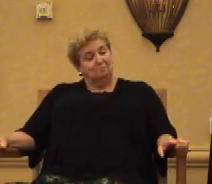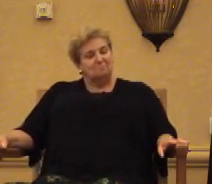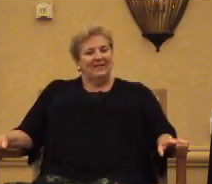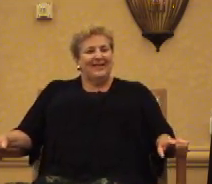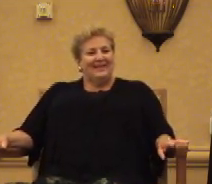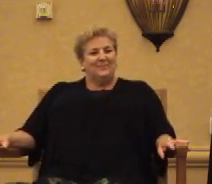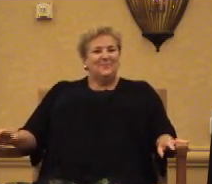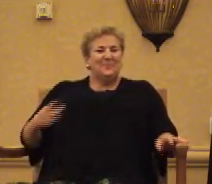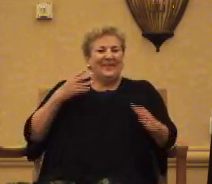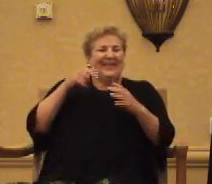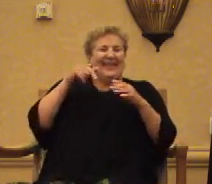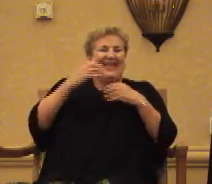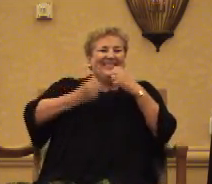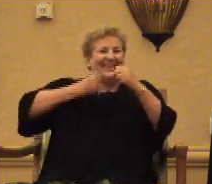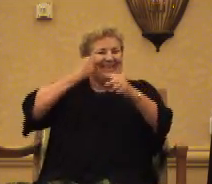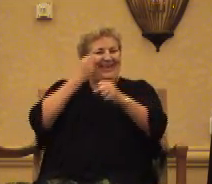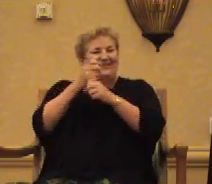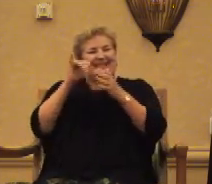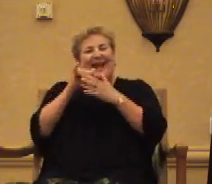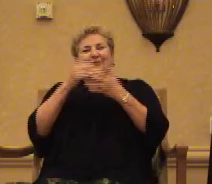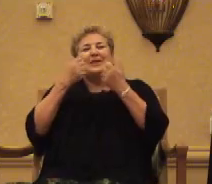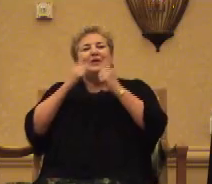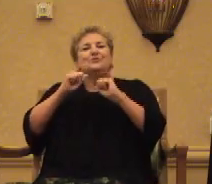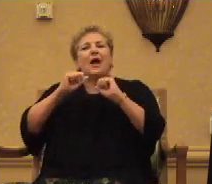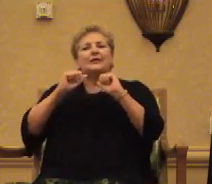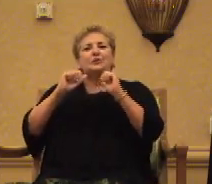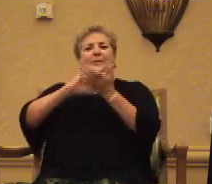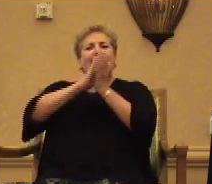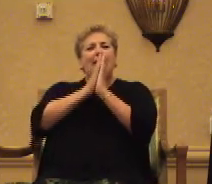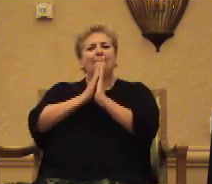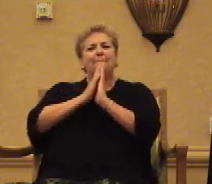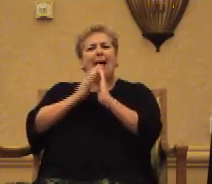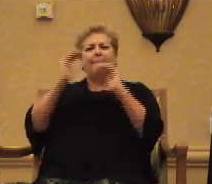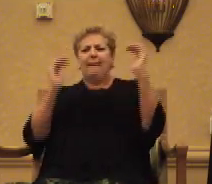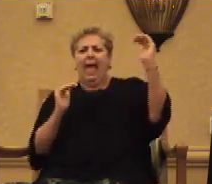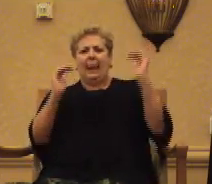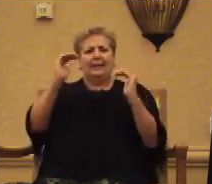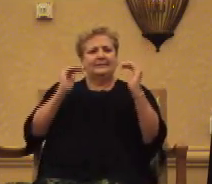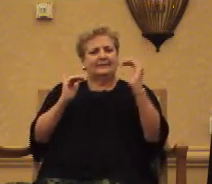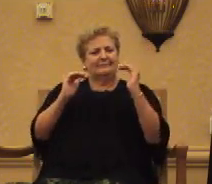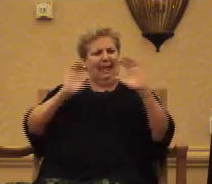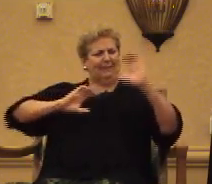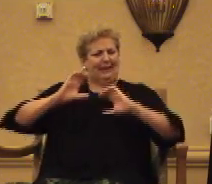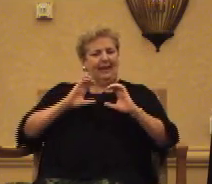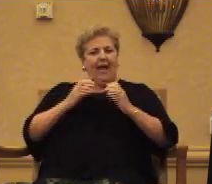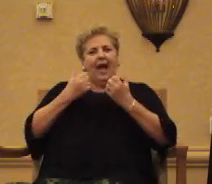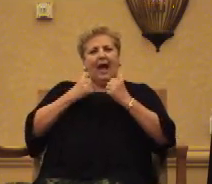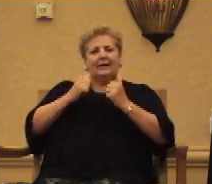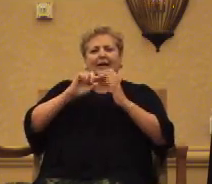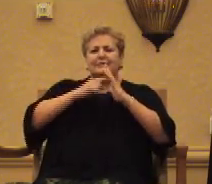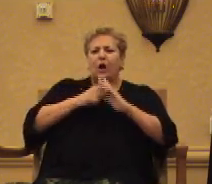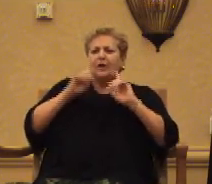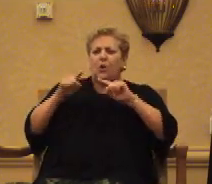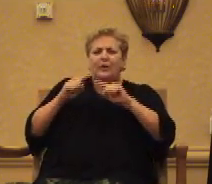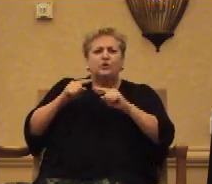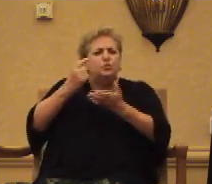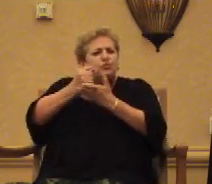more trying to be chemically balanced, I started going to treatment centers, and they'd ask me a weird question. They'd